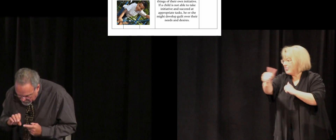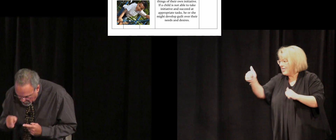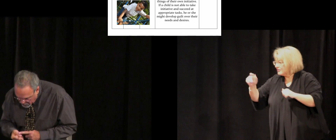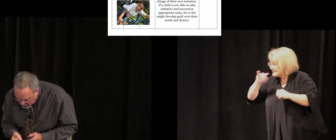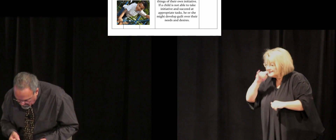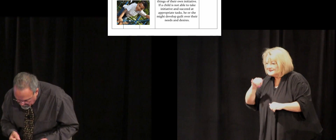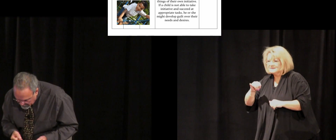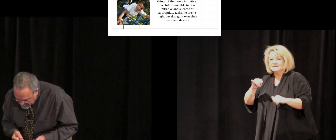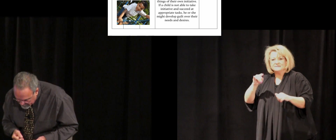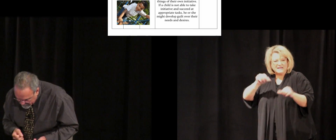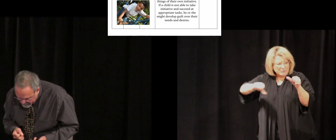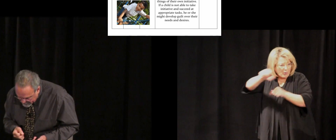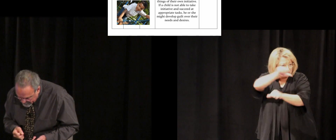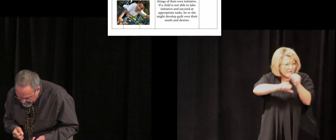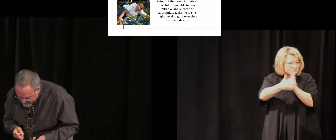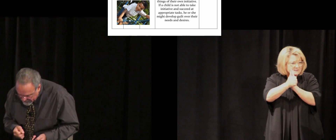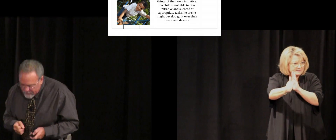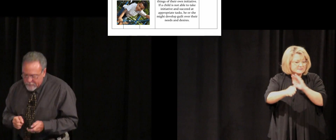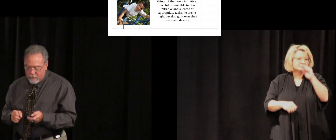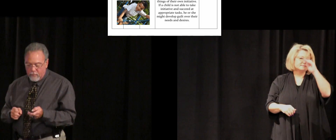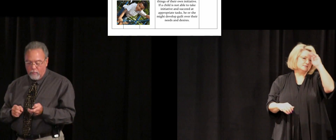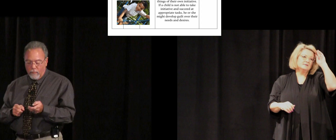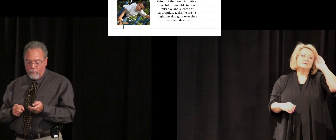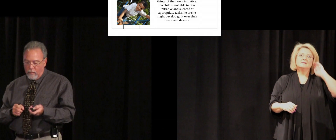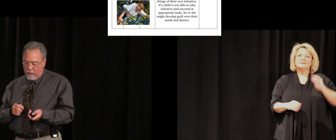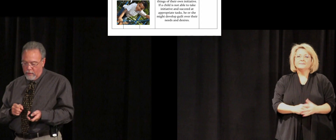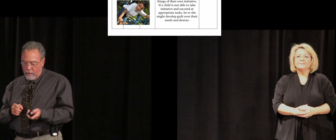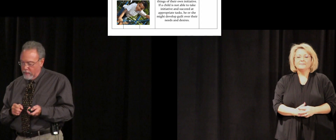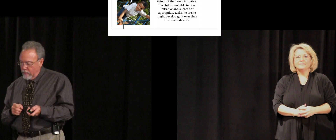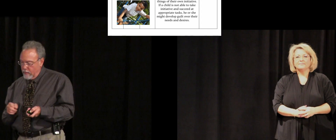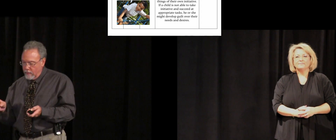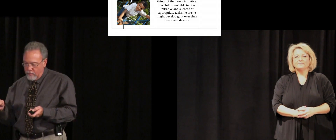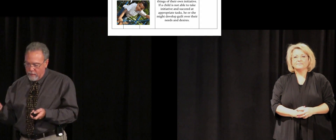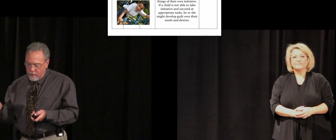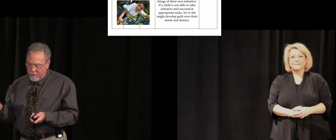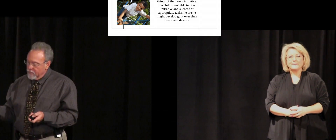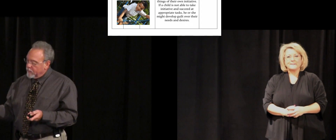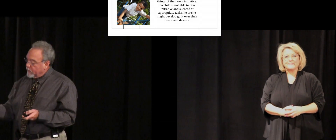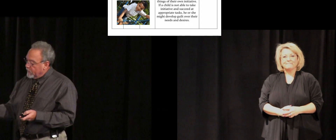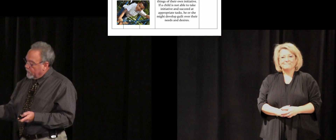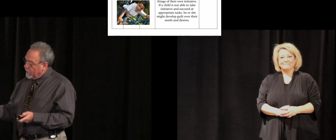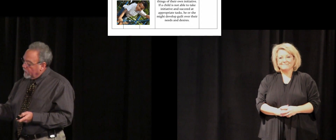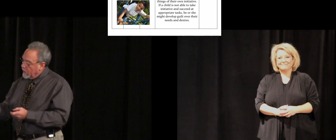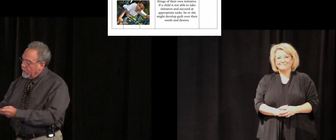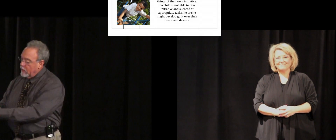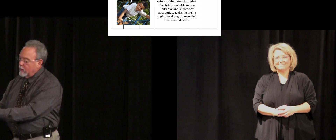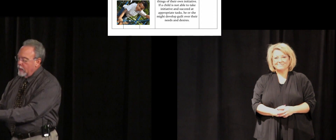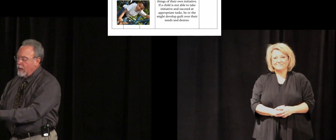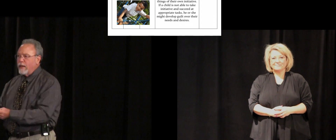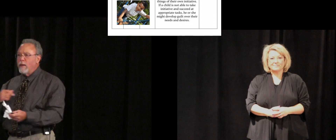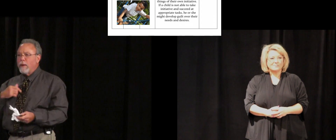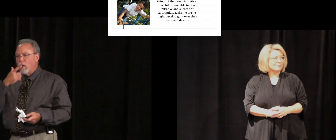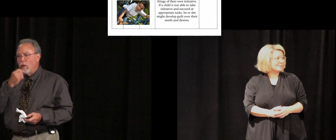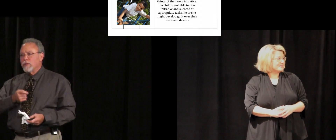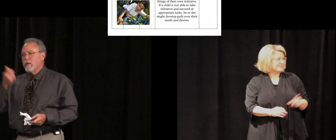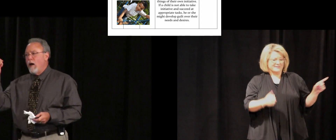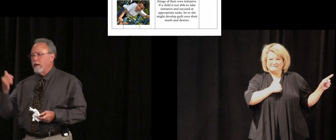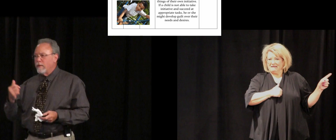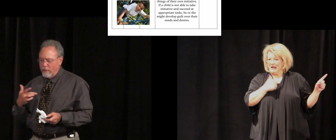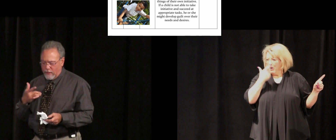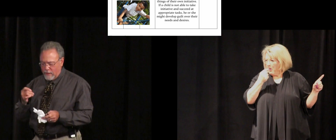and was thrilled to see so many deaf and hard of hearing people. Students who come in who are the only deaf in